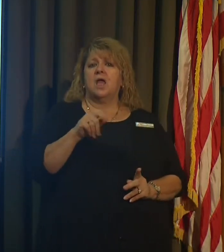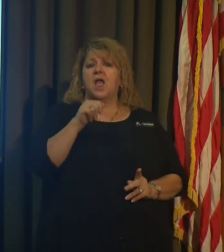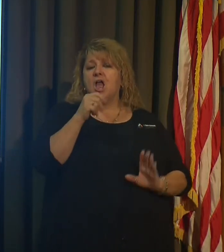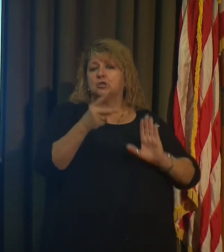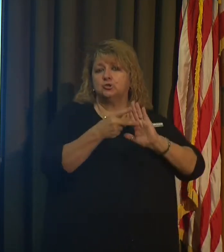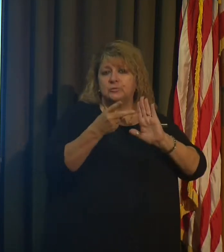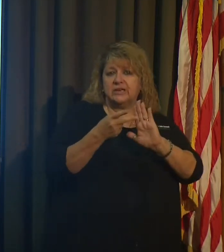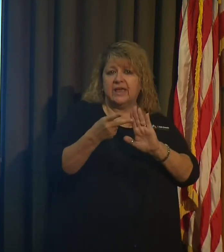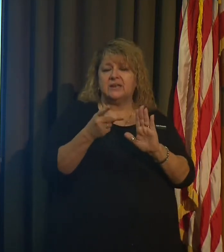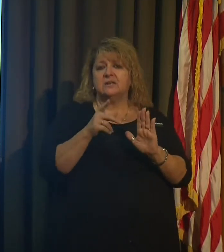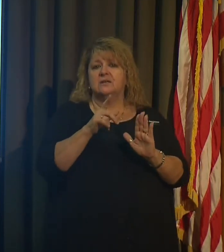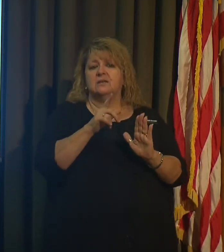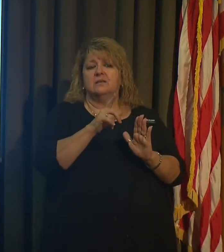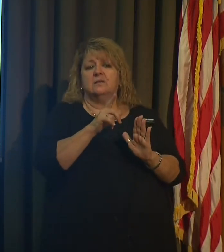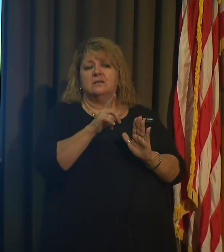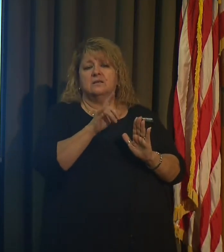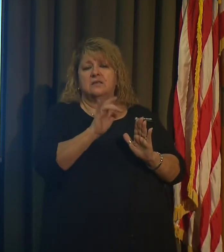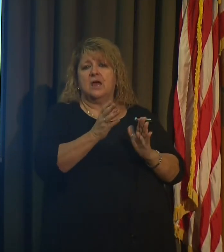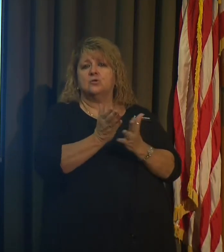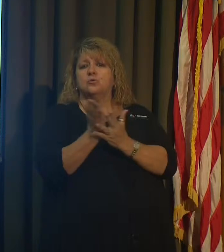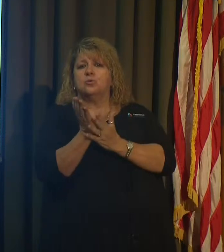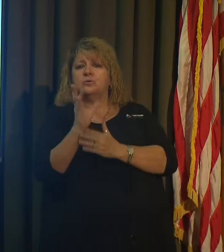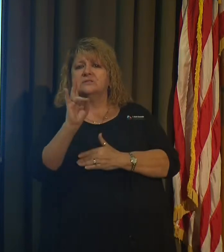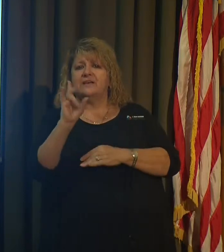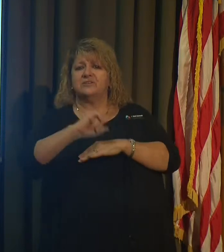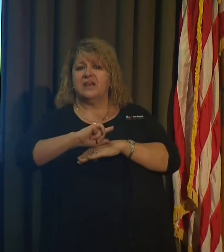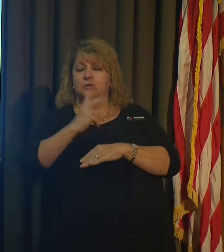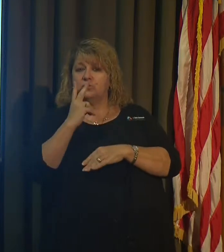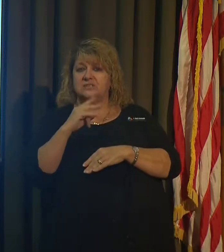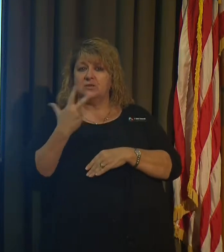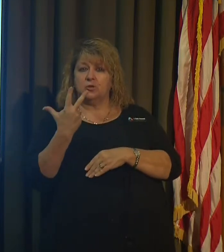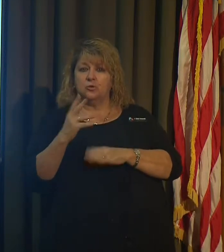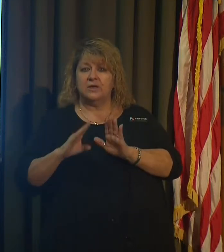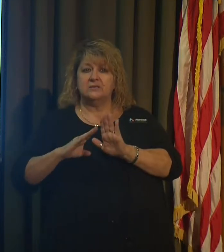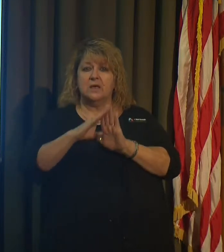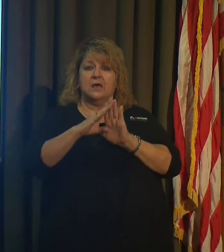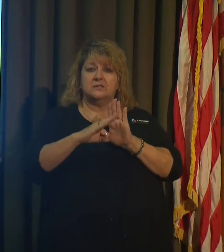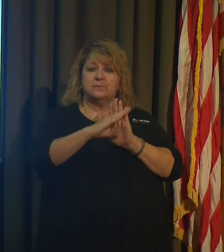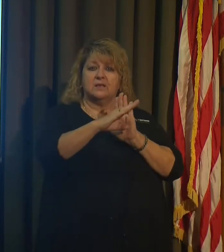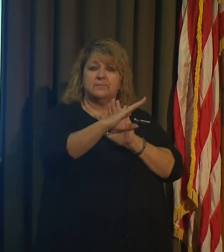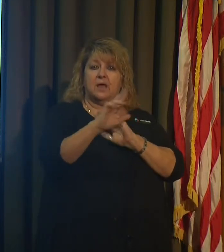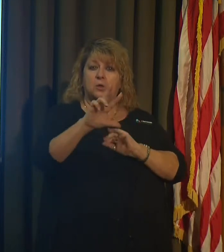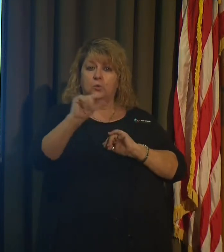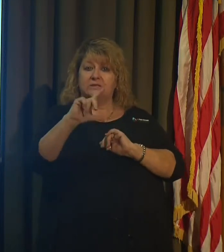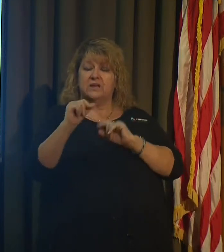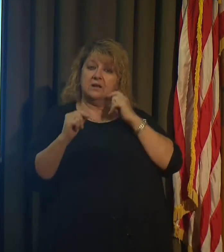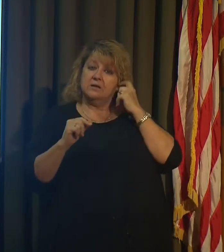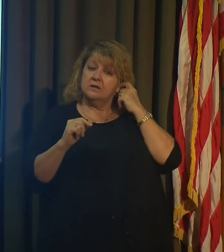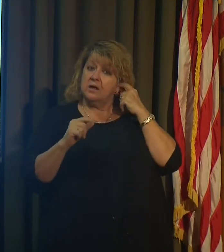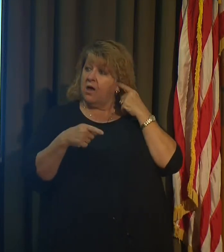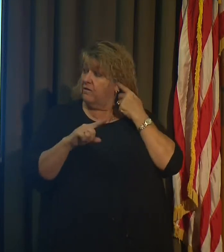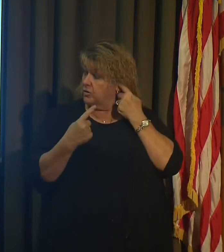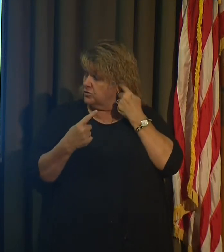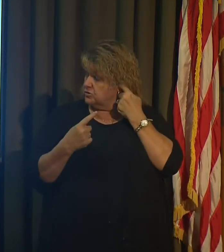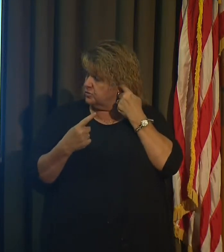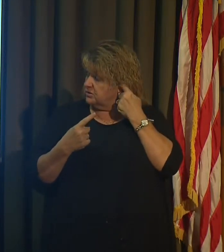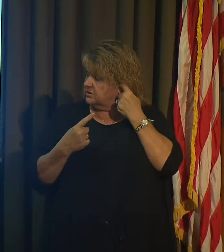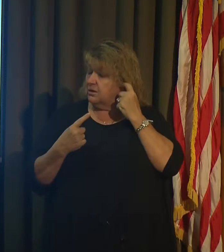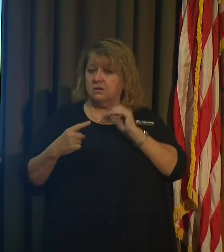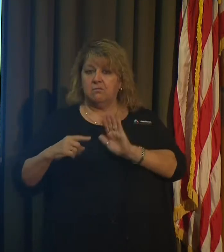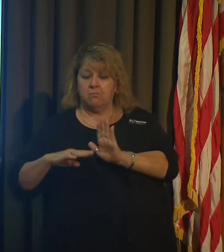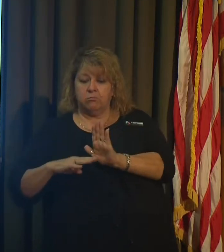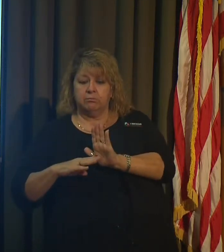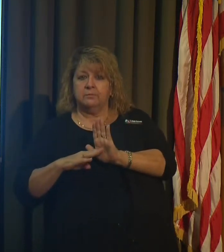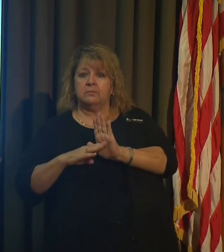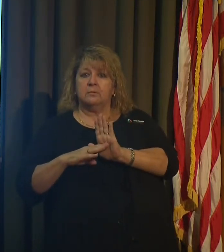rolled over a 7-day rolling average. You can see the 3 spikes that we had in Louisiana, the initial spike in March and